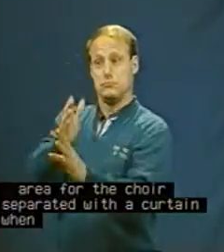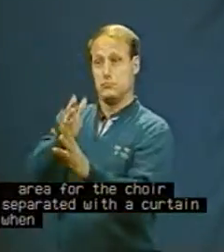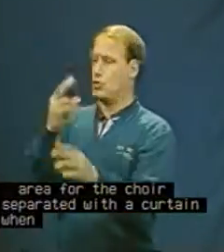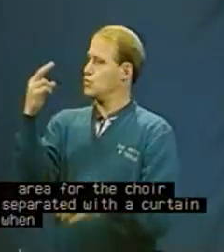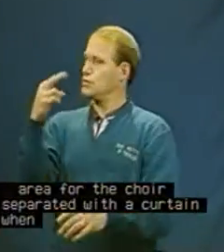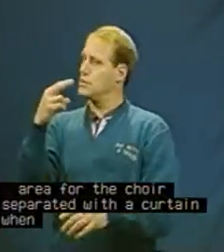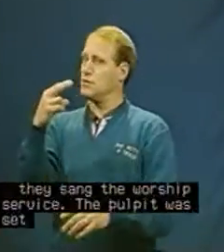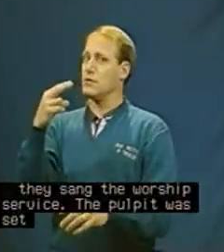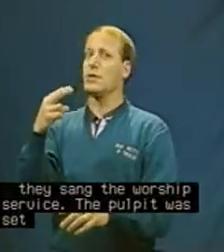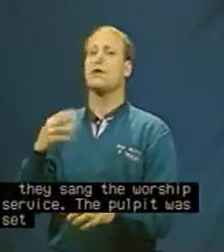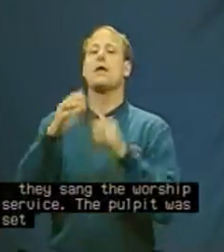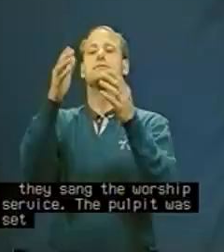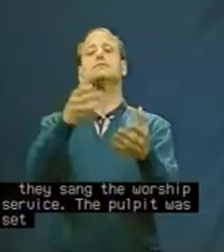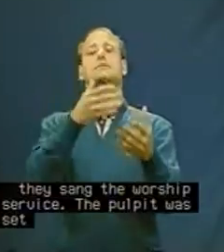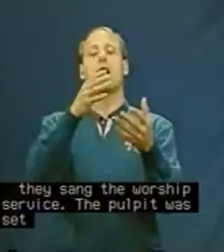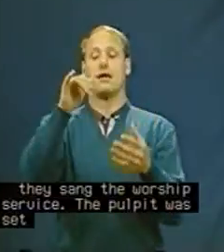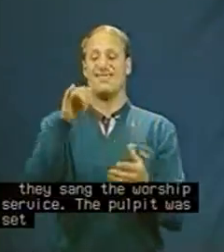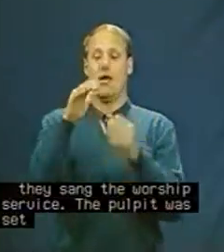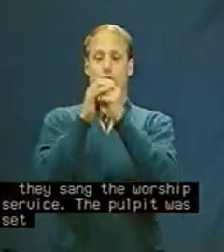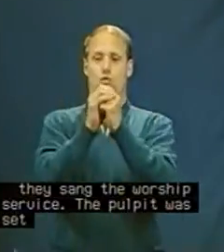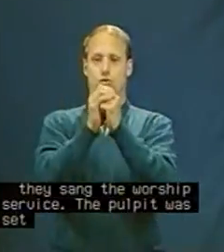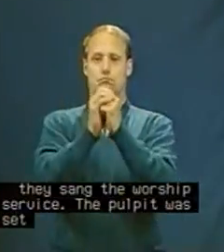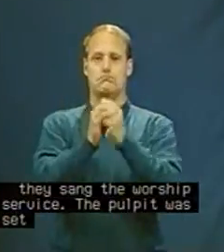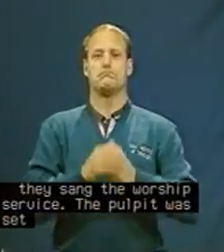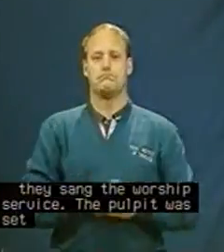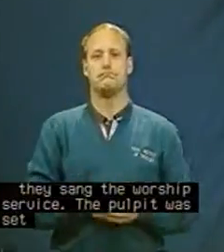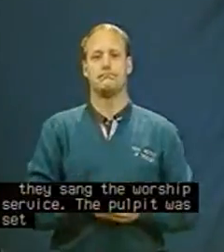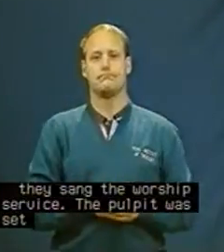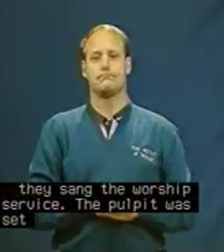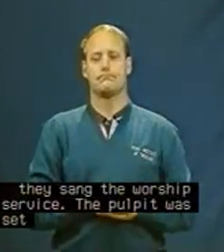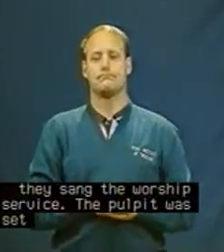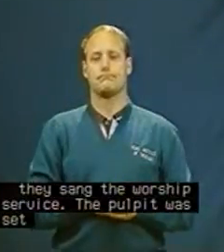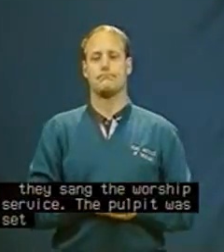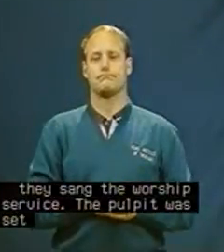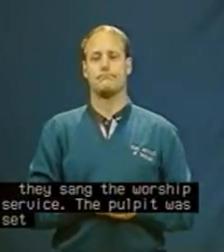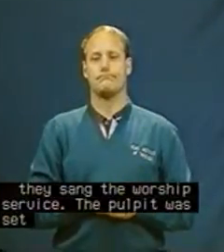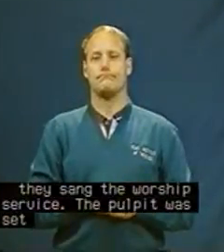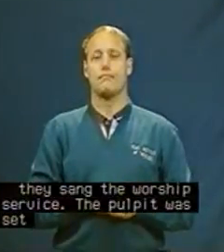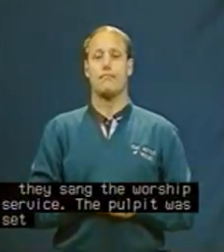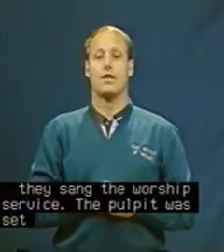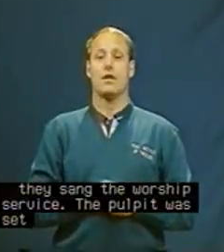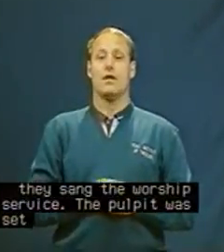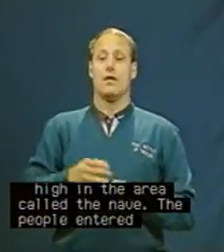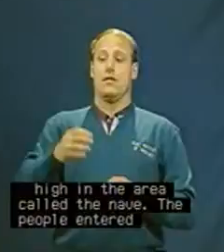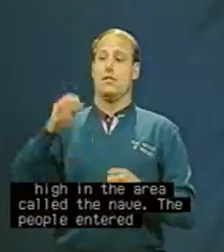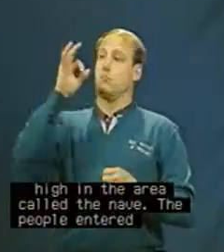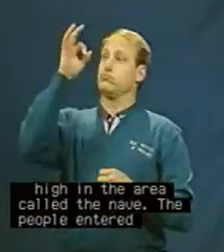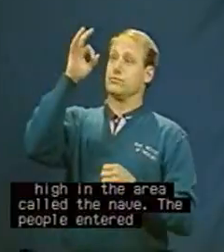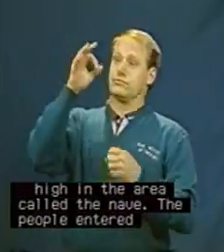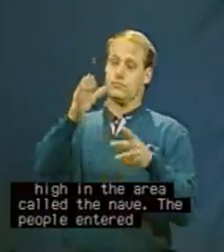curtain. When they sang at the worship service, the pulpit was set high in the